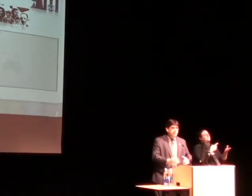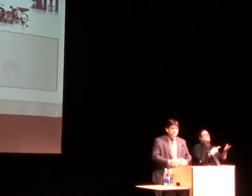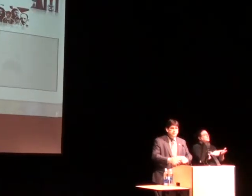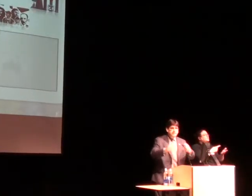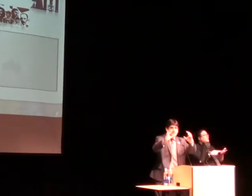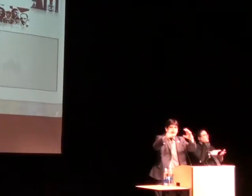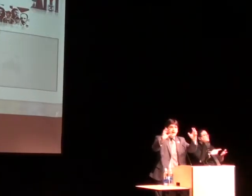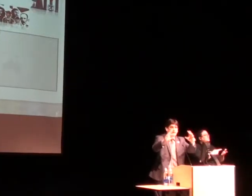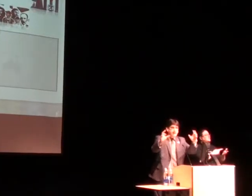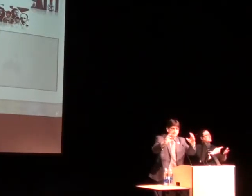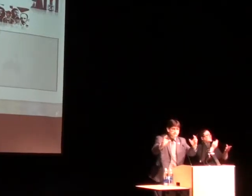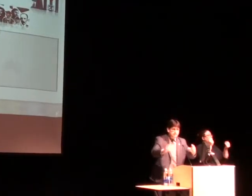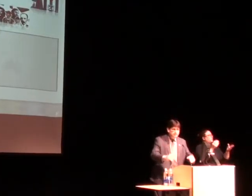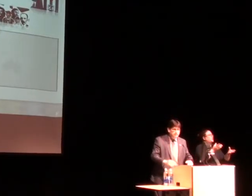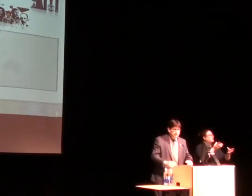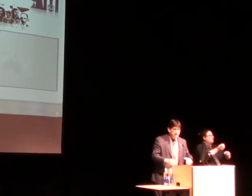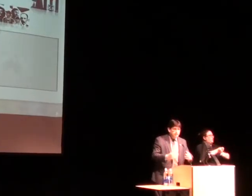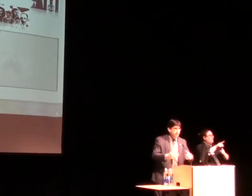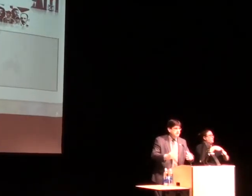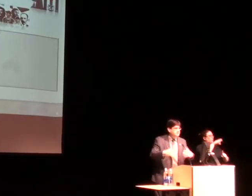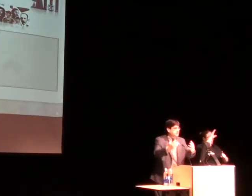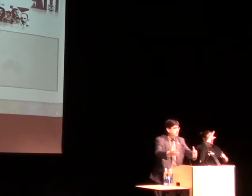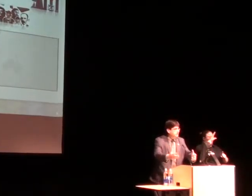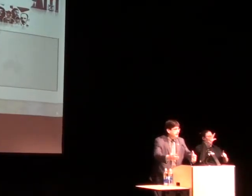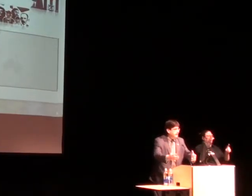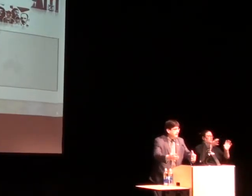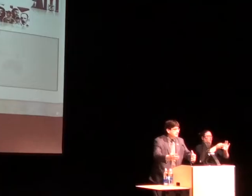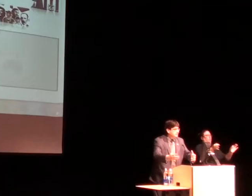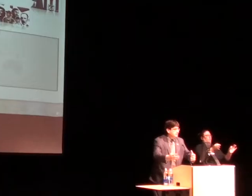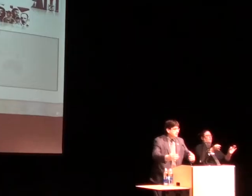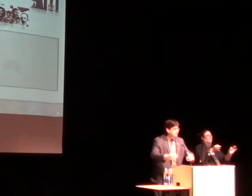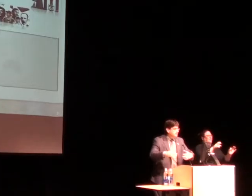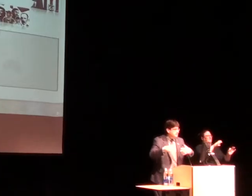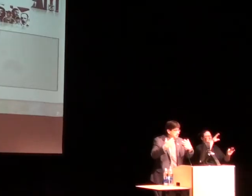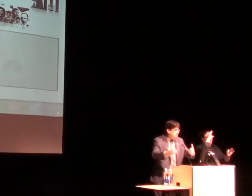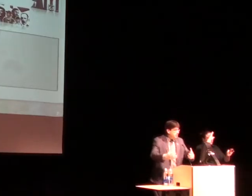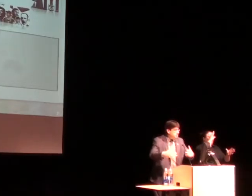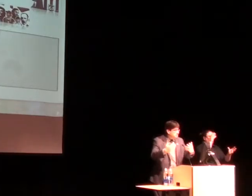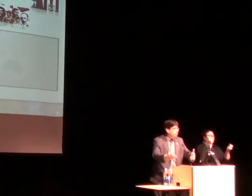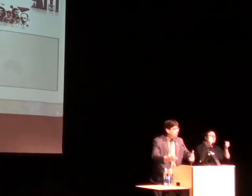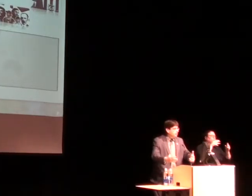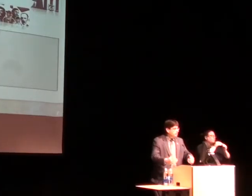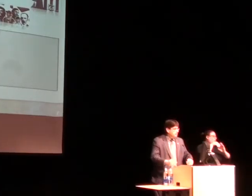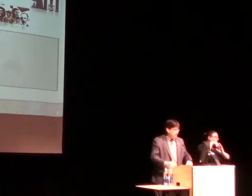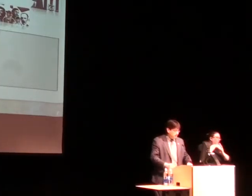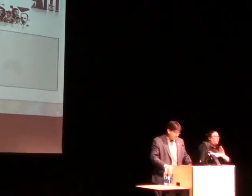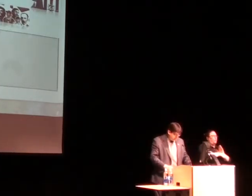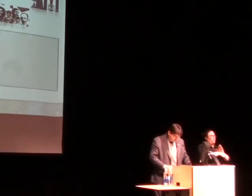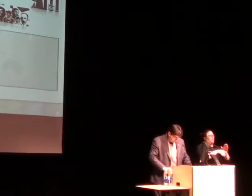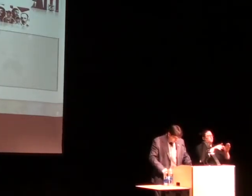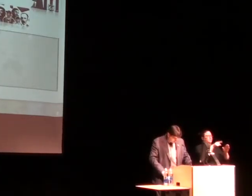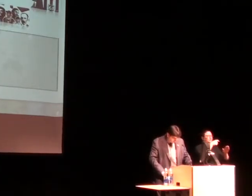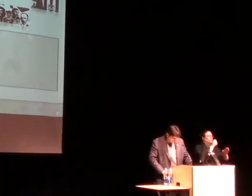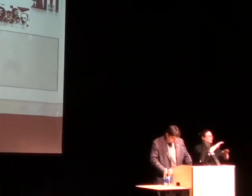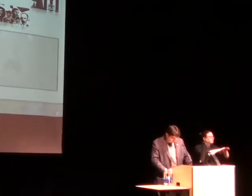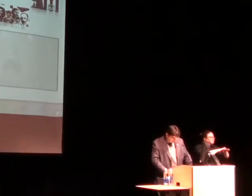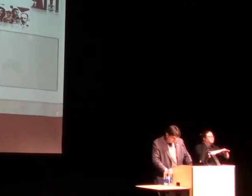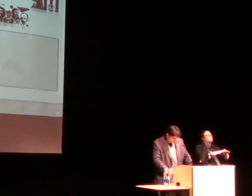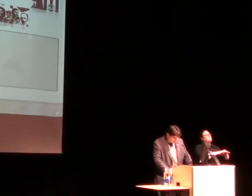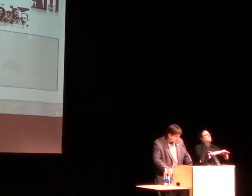get about Cuba is the headlines. And Cuba is beyond the headlines. There is much more about